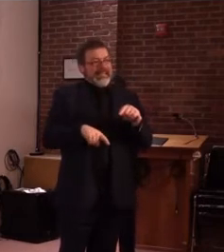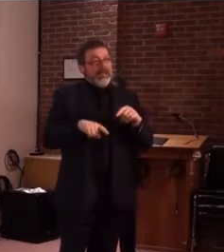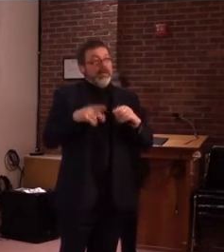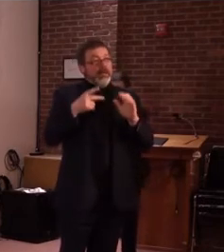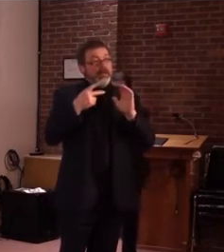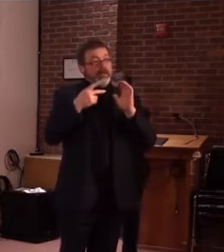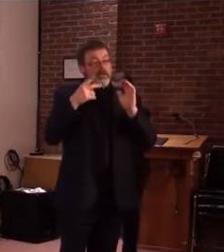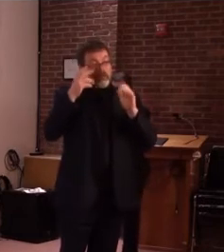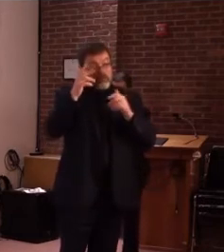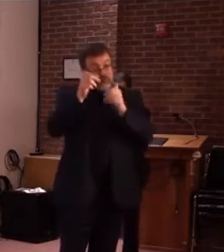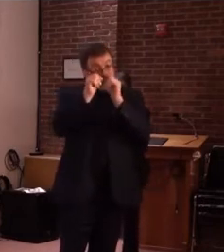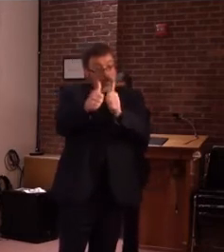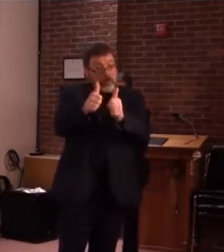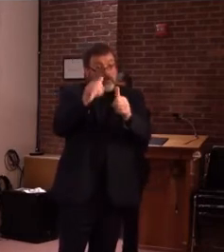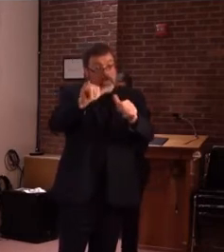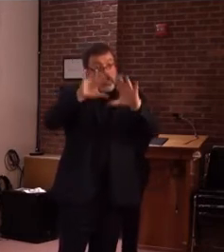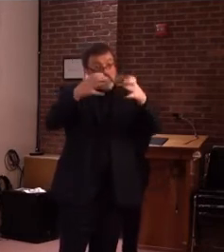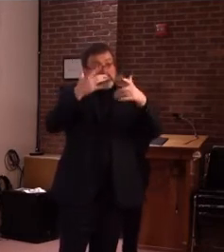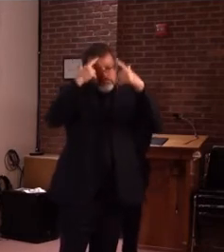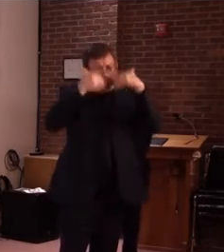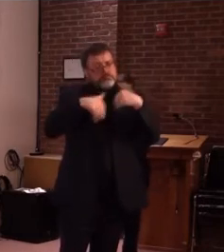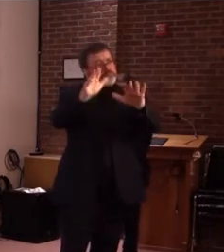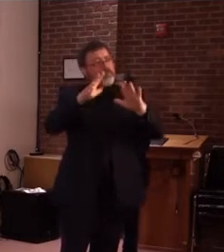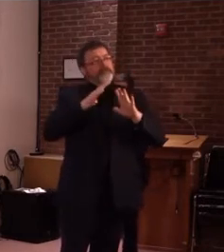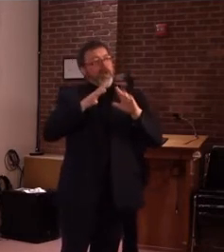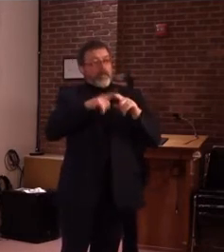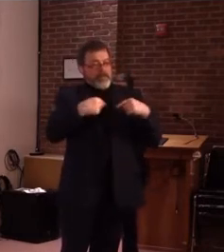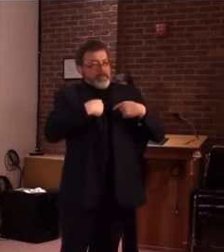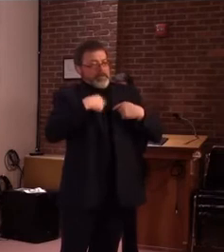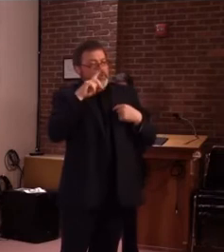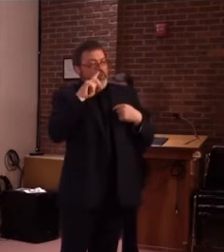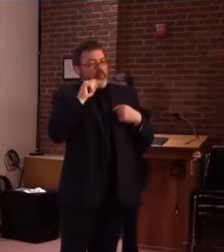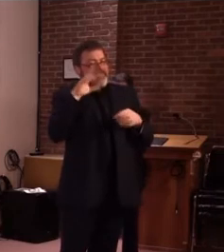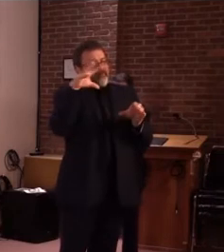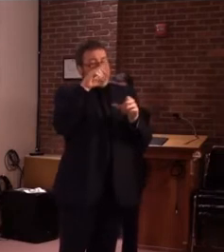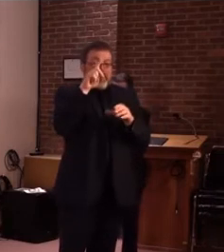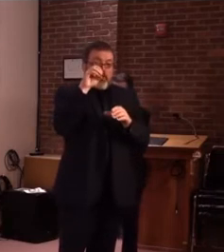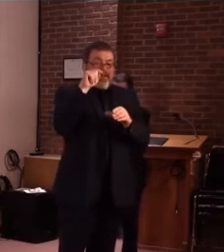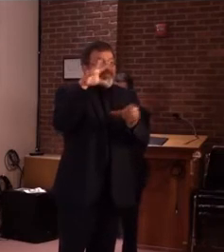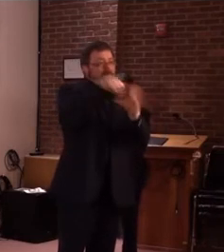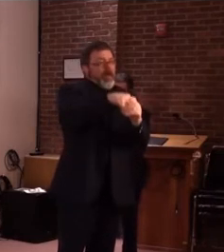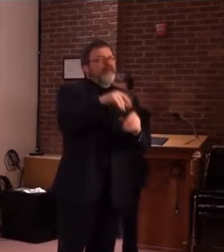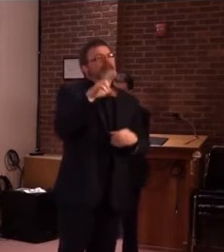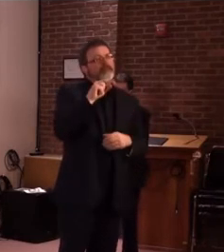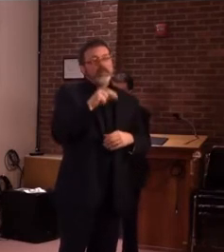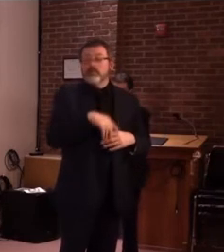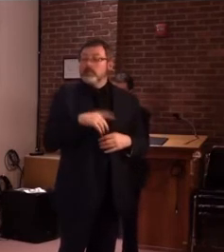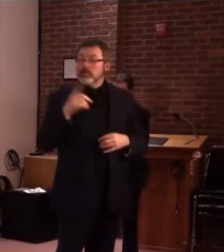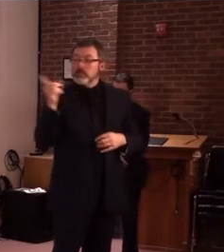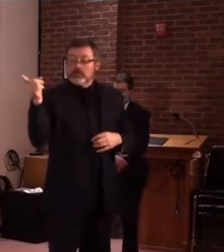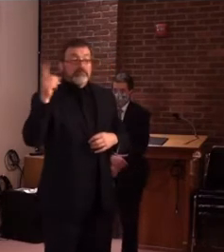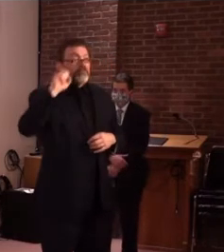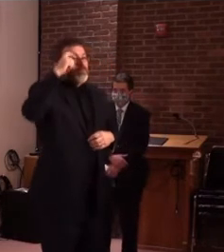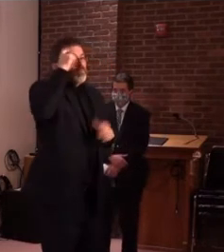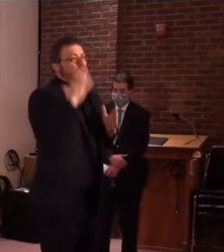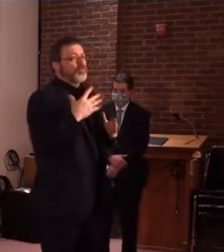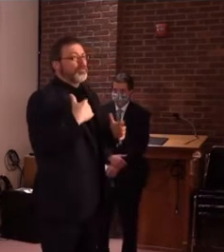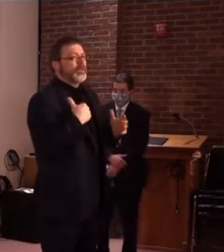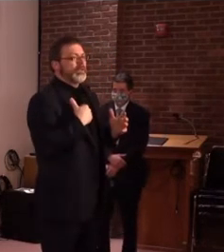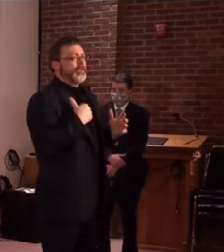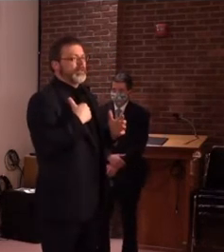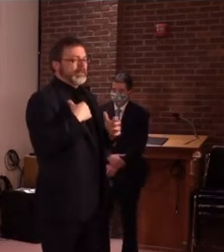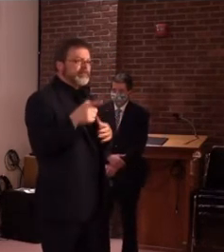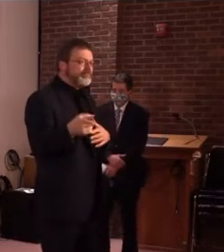any information on that? I really actually don't have any information on that. I've I participated in that ride a couple of times